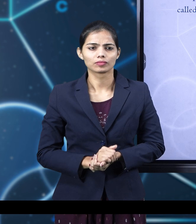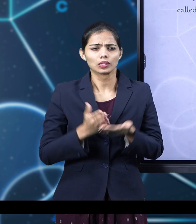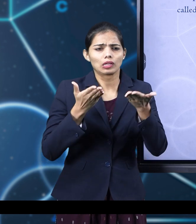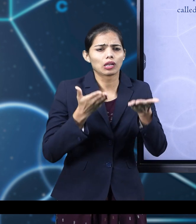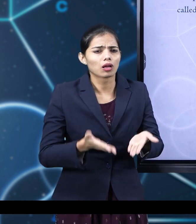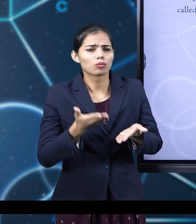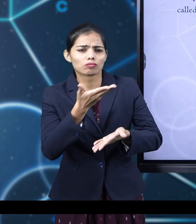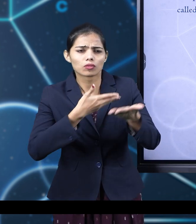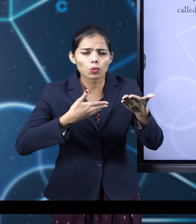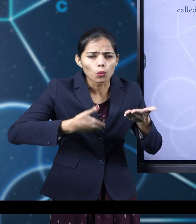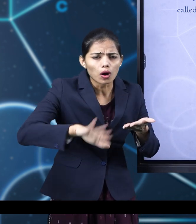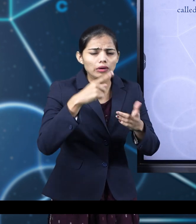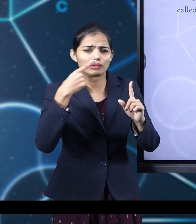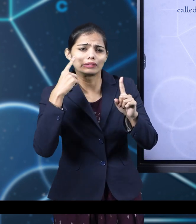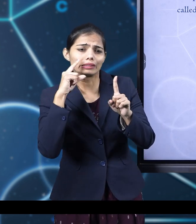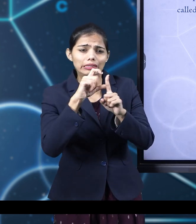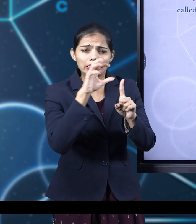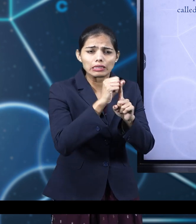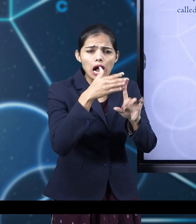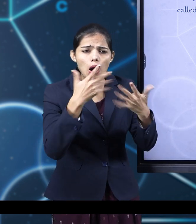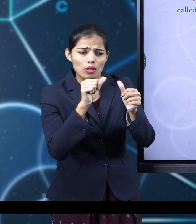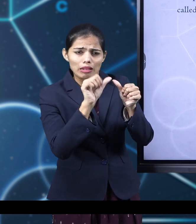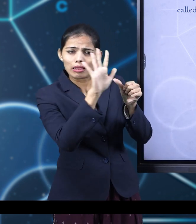So, now we'll define the area.